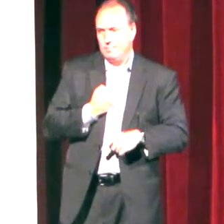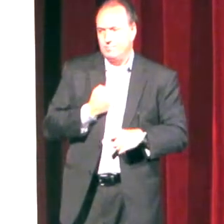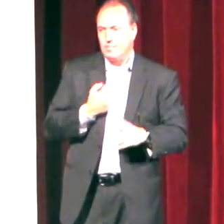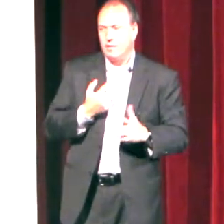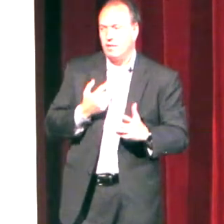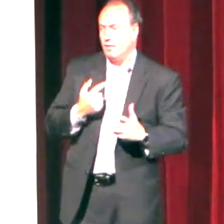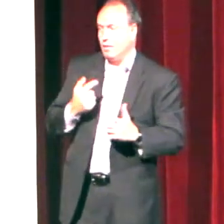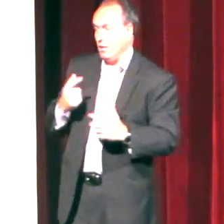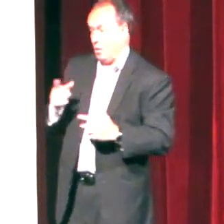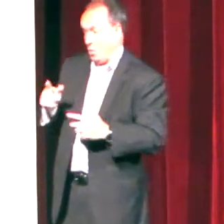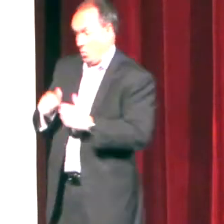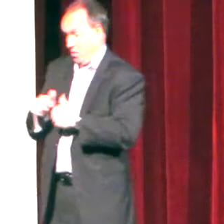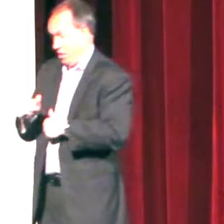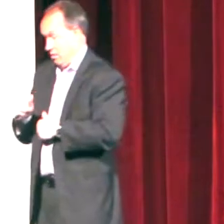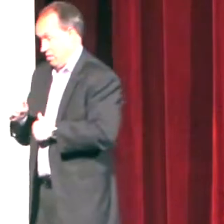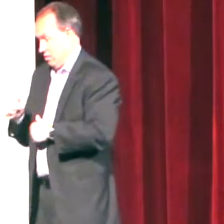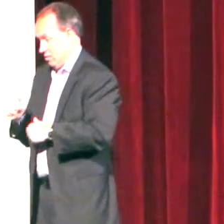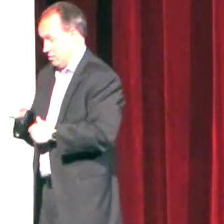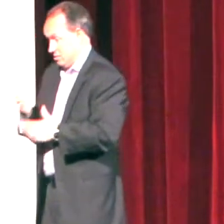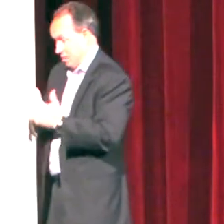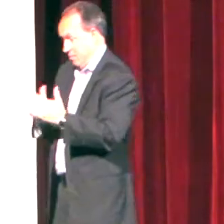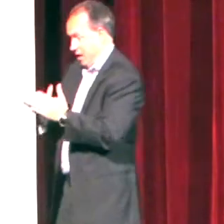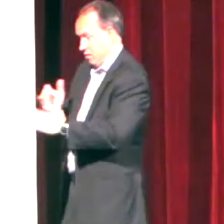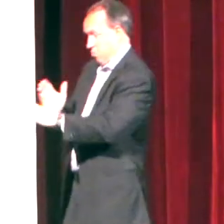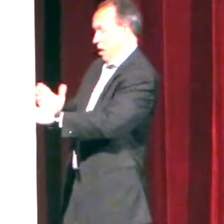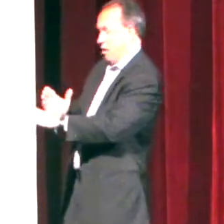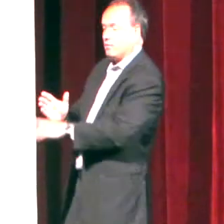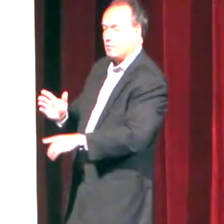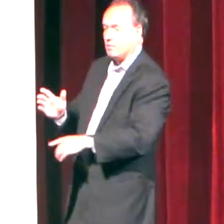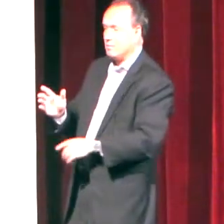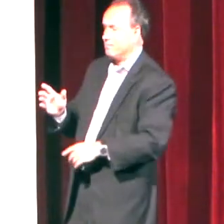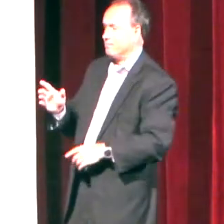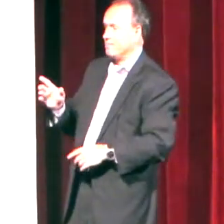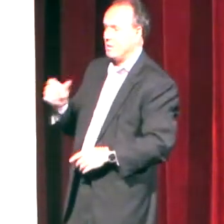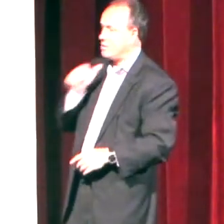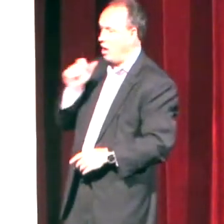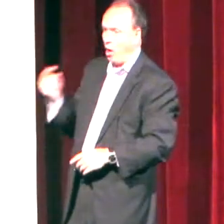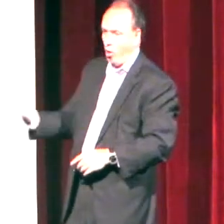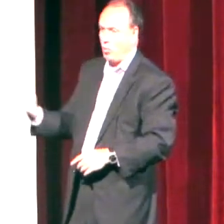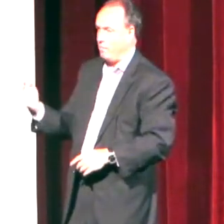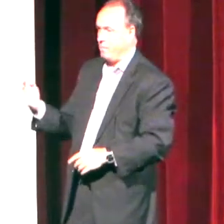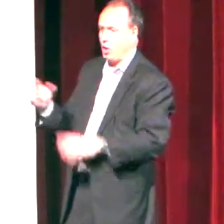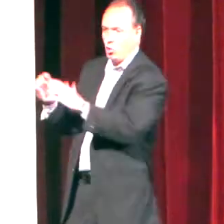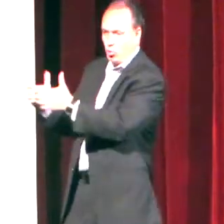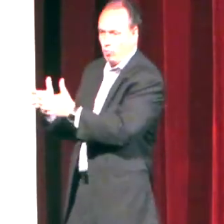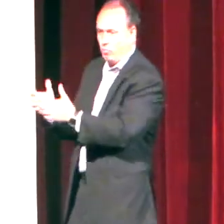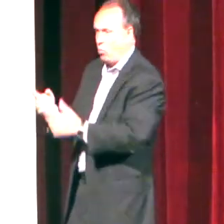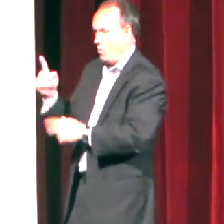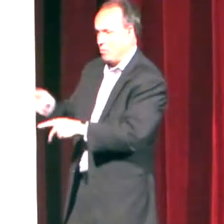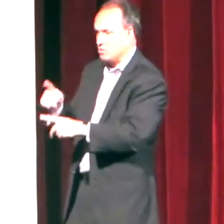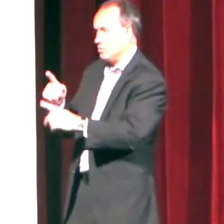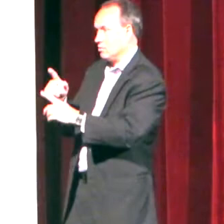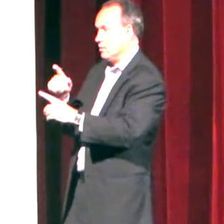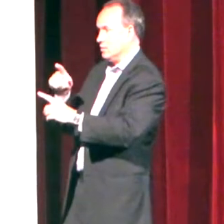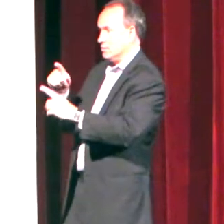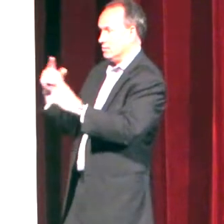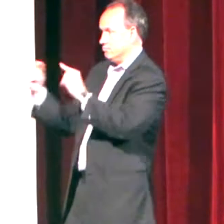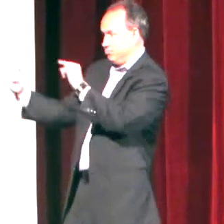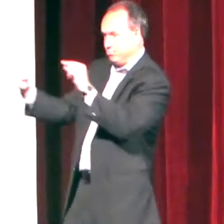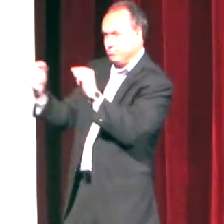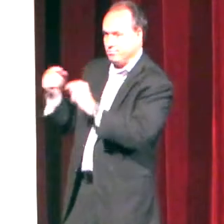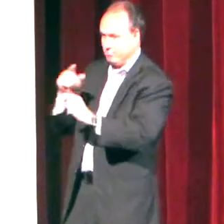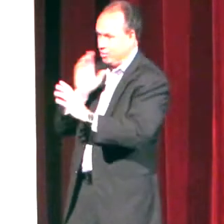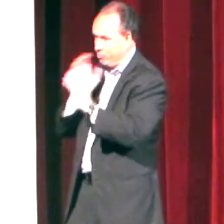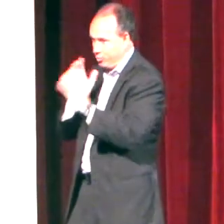it wasn't going to be alone. So one of them basically says something to someone. So the important thing is to talk to